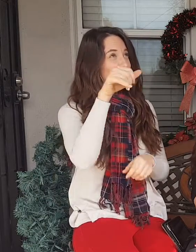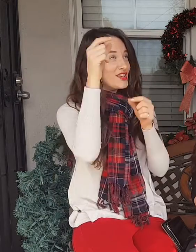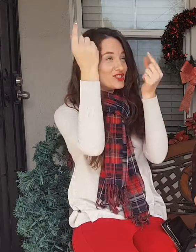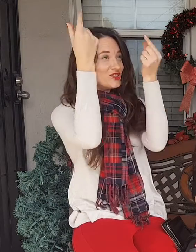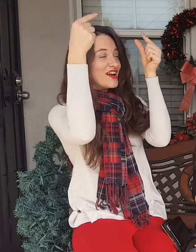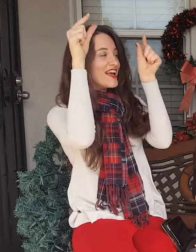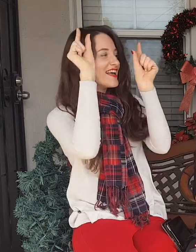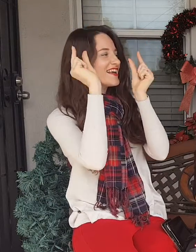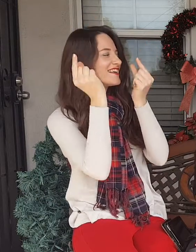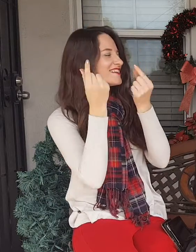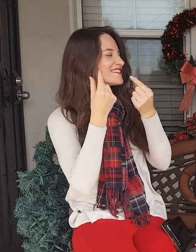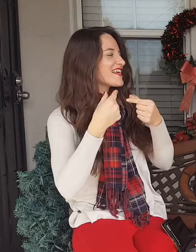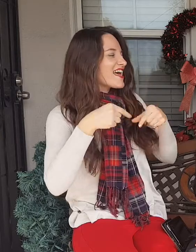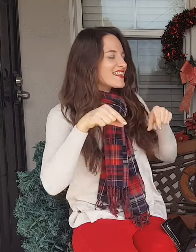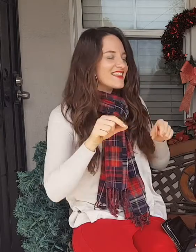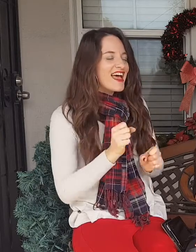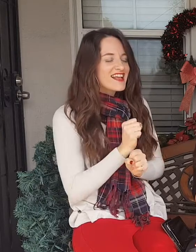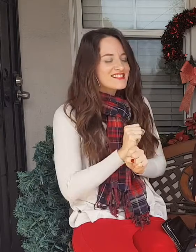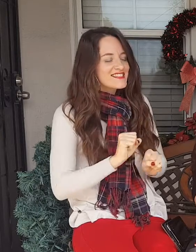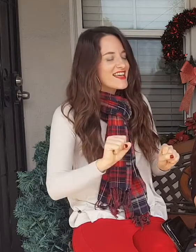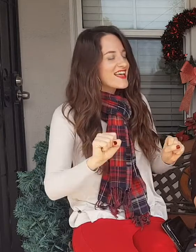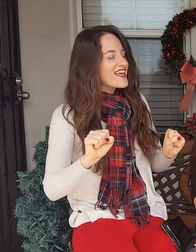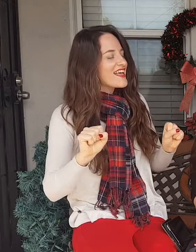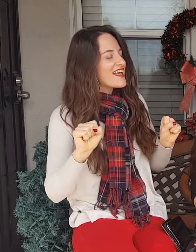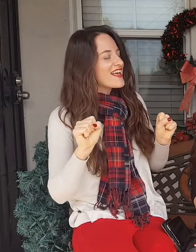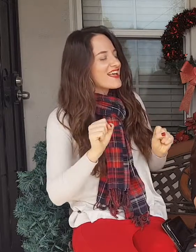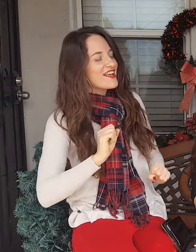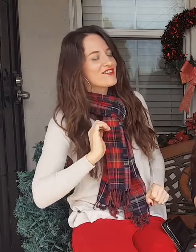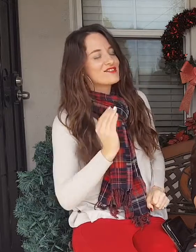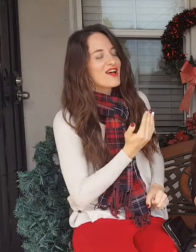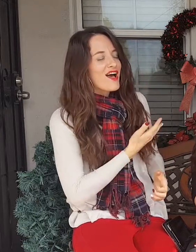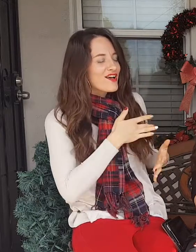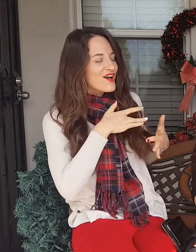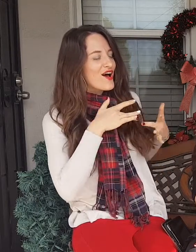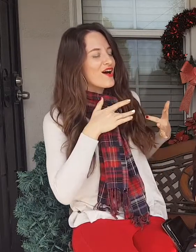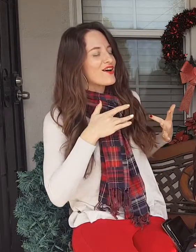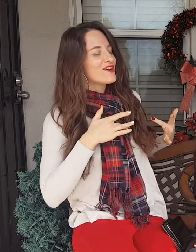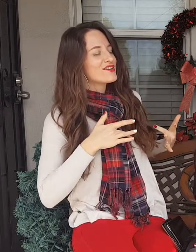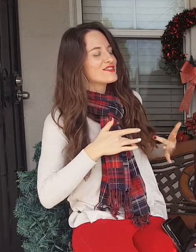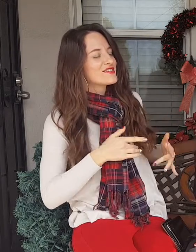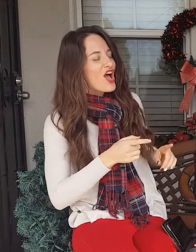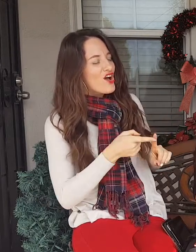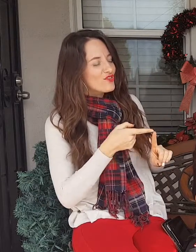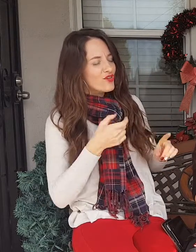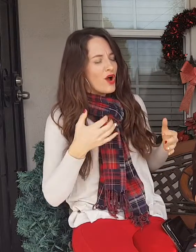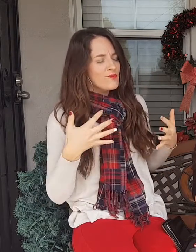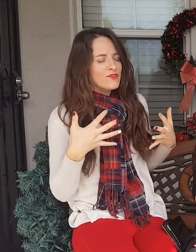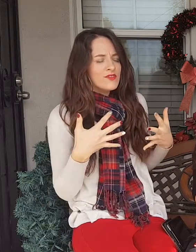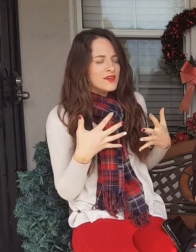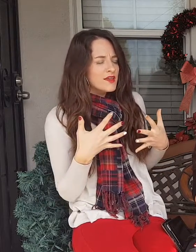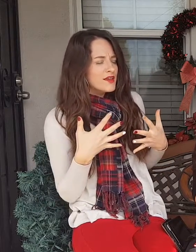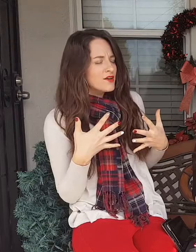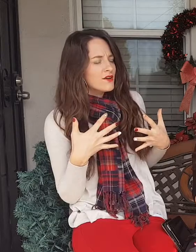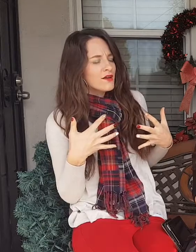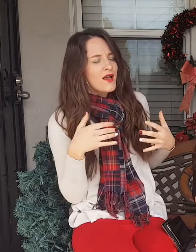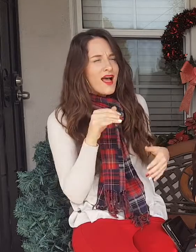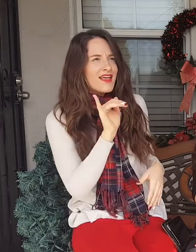Was grace that saved our hearts from fear,